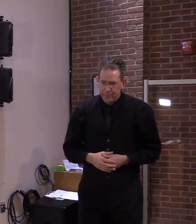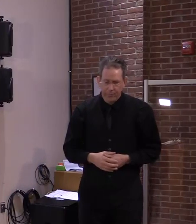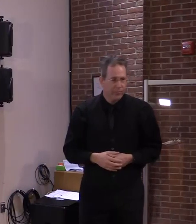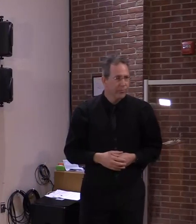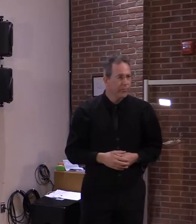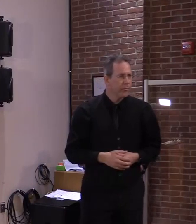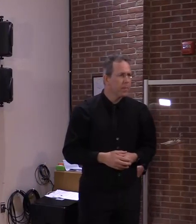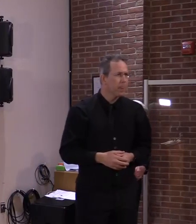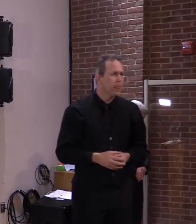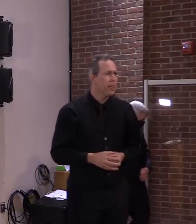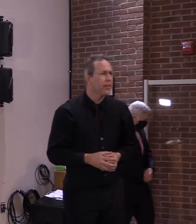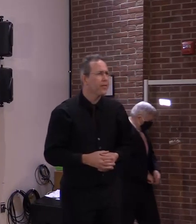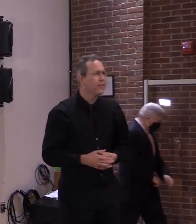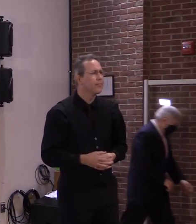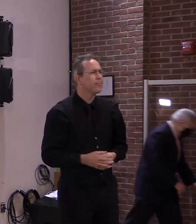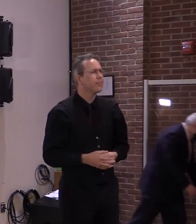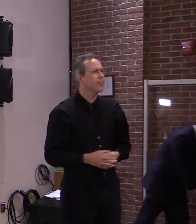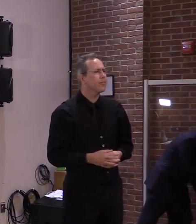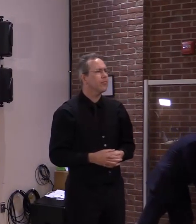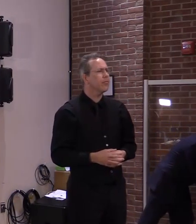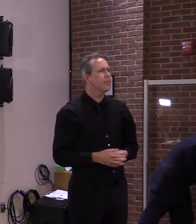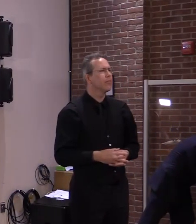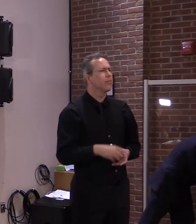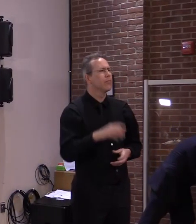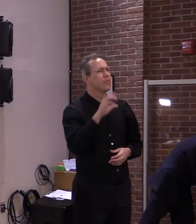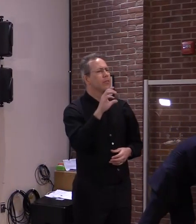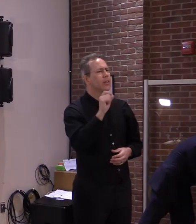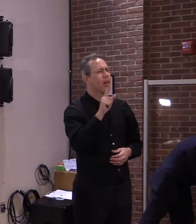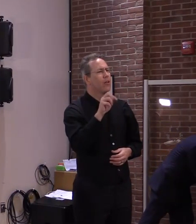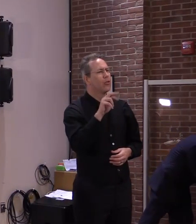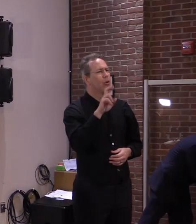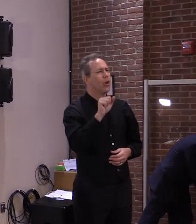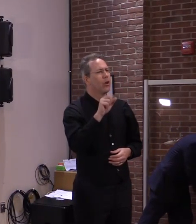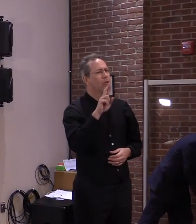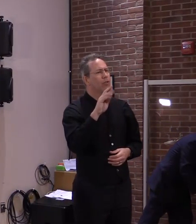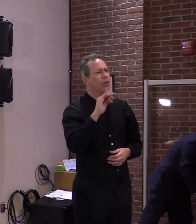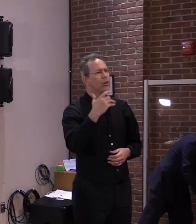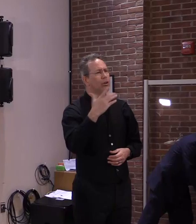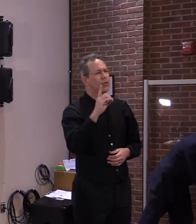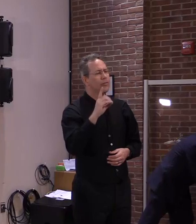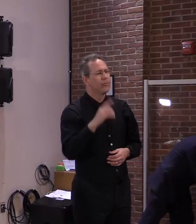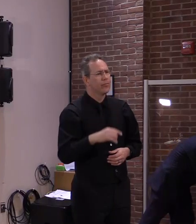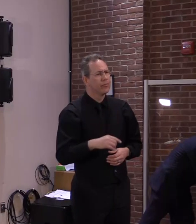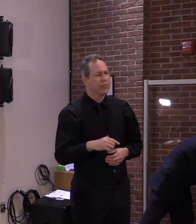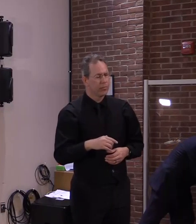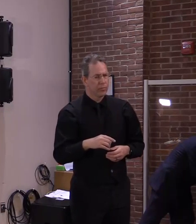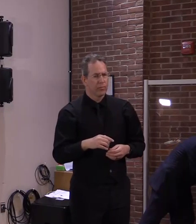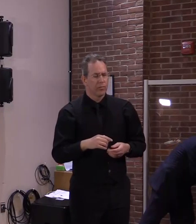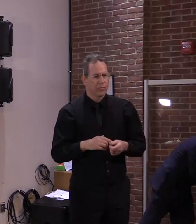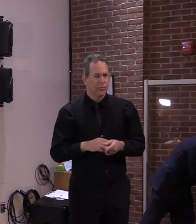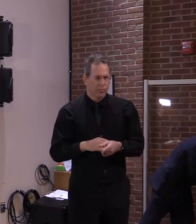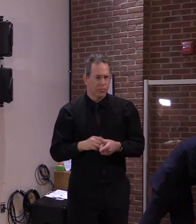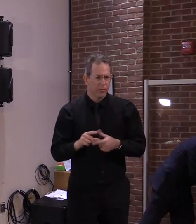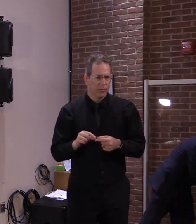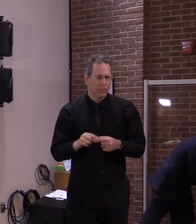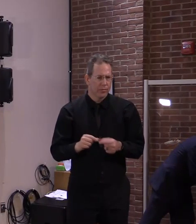Andrew, Caledonian Record. Yes, thank you. Good